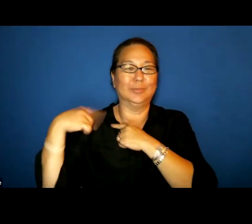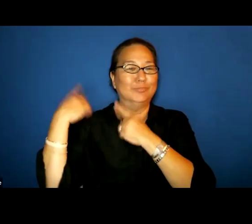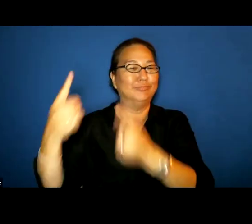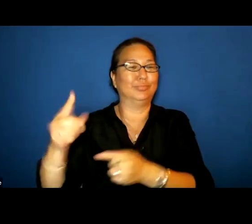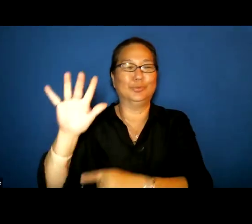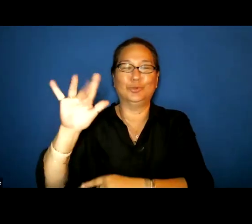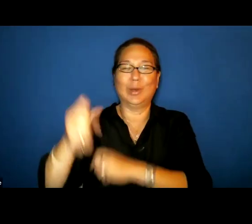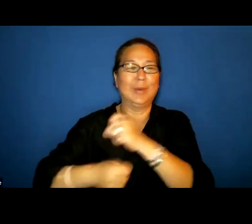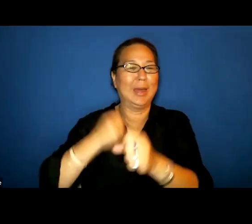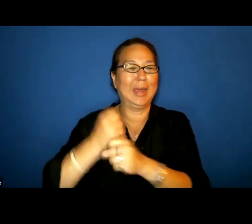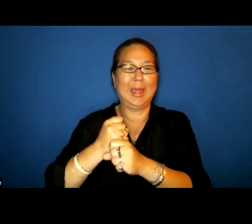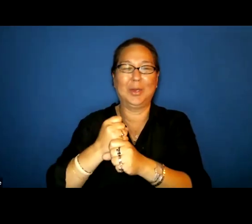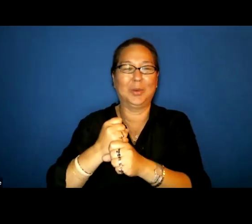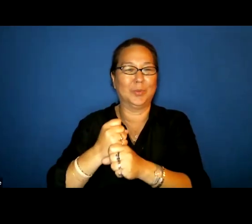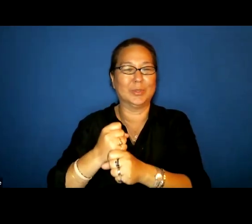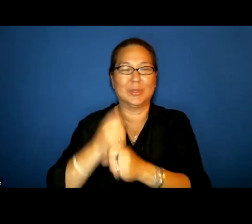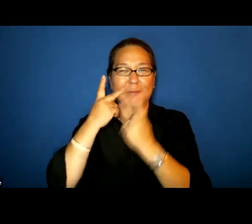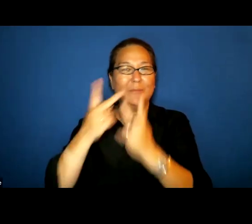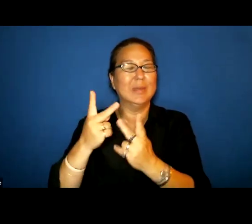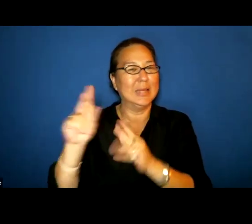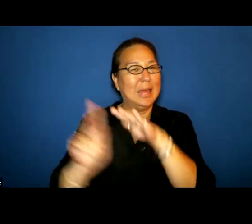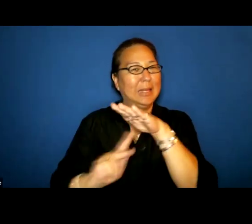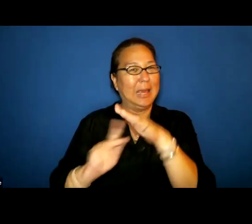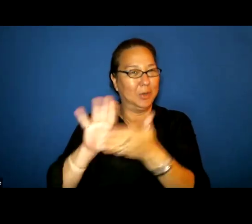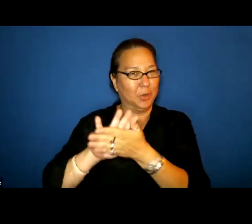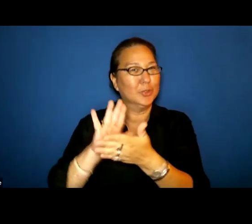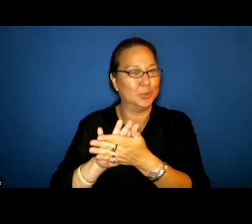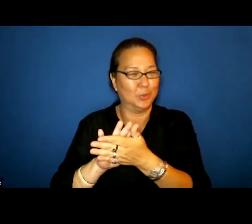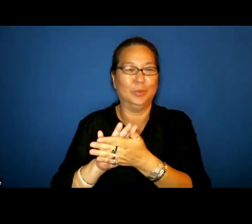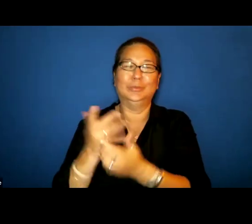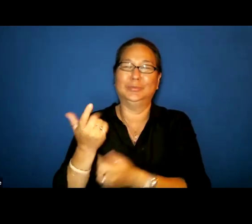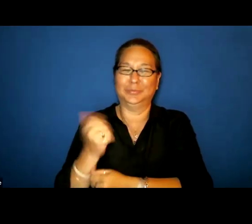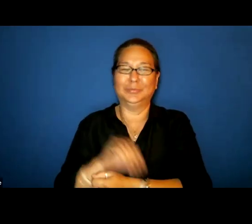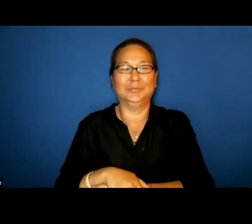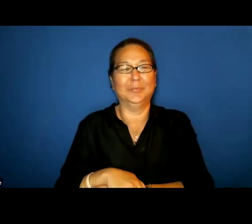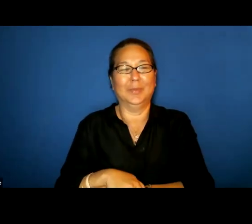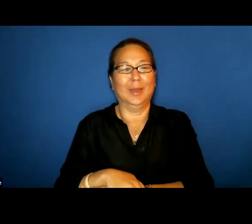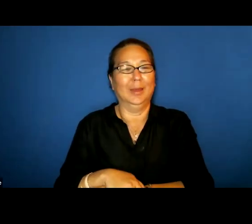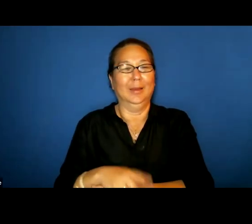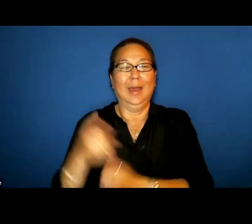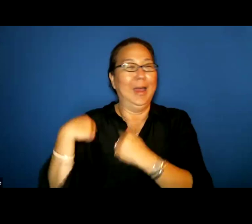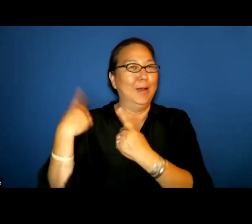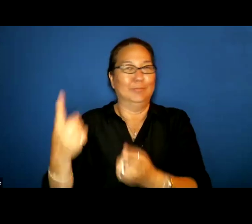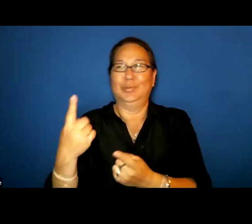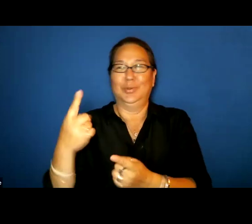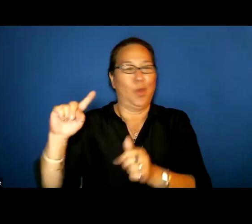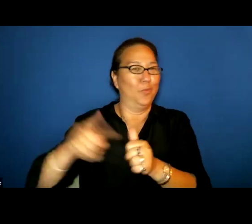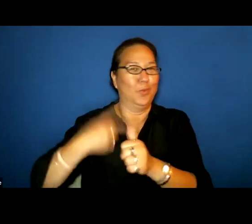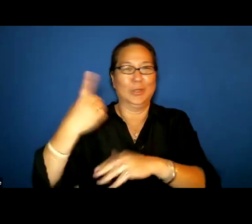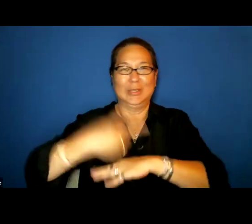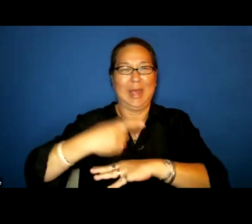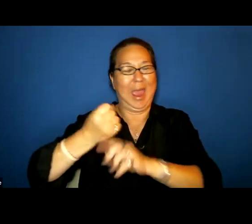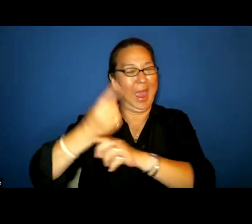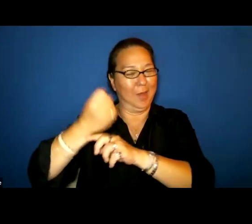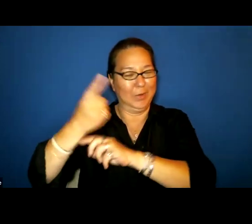at the Nathan Hale, and I went this past year as well. But it's just great to be able to be a person